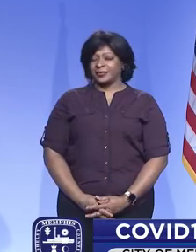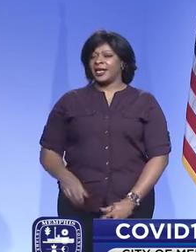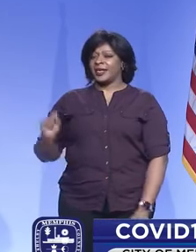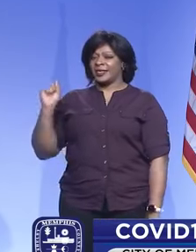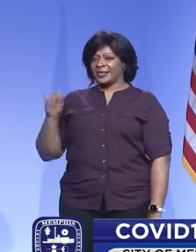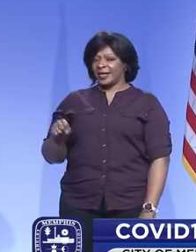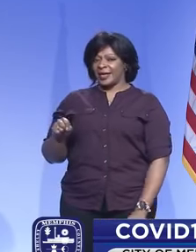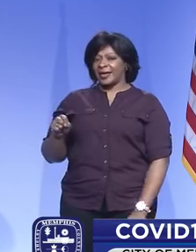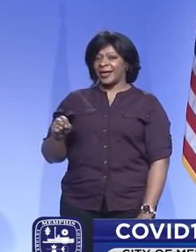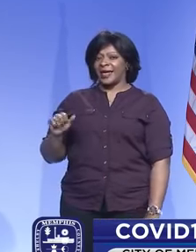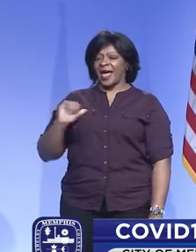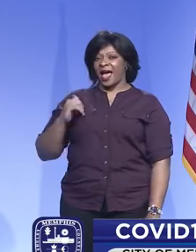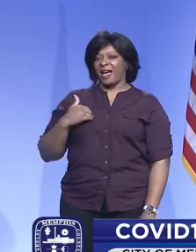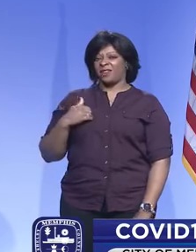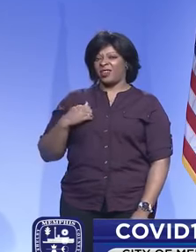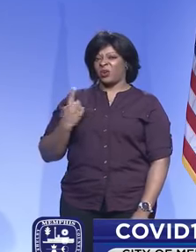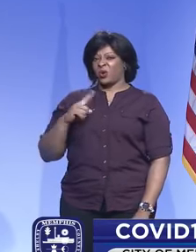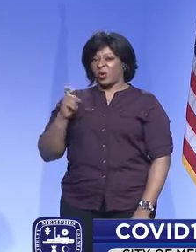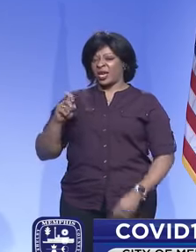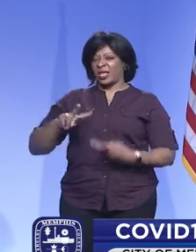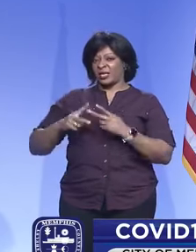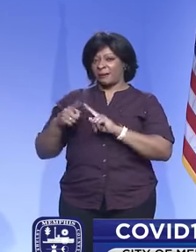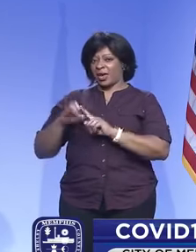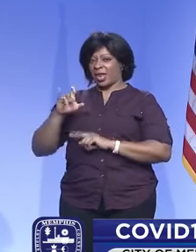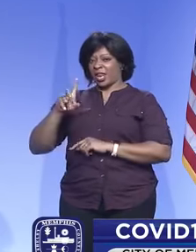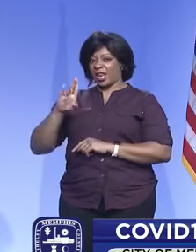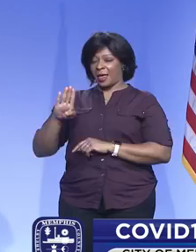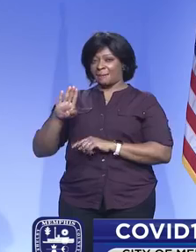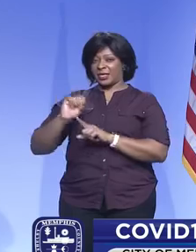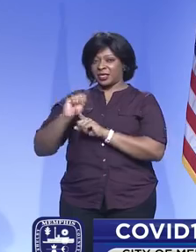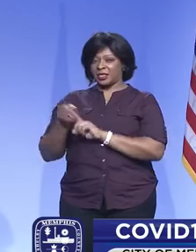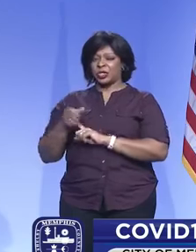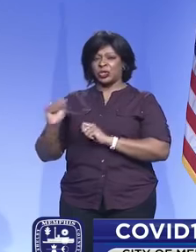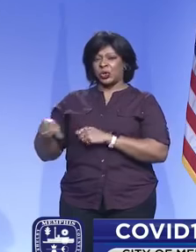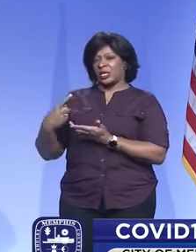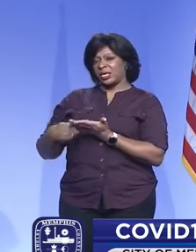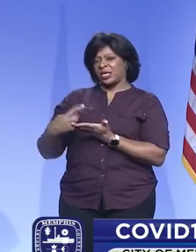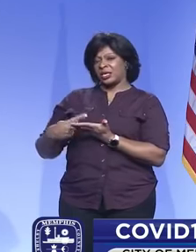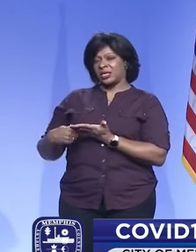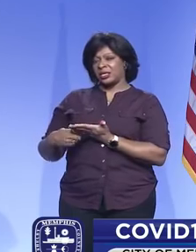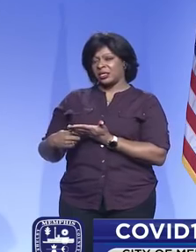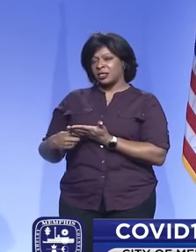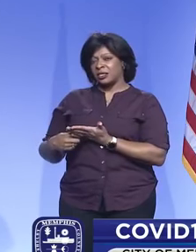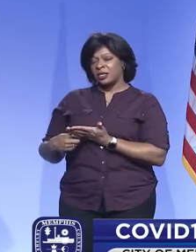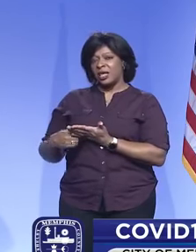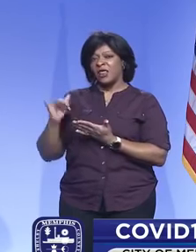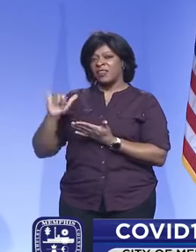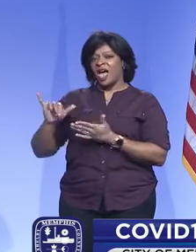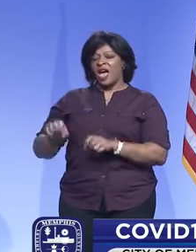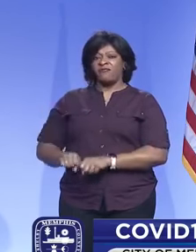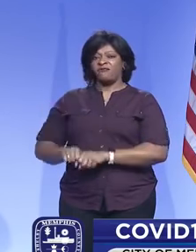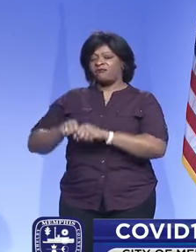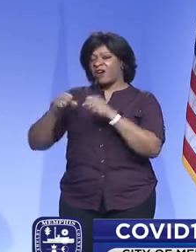Yeah, I have going to follow on the club situation. Can you discuss the previous violations